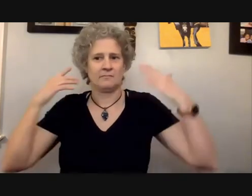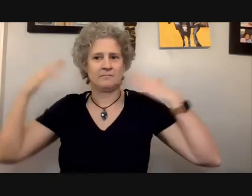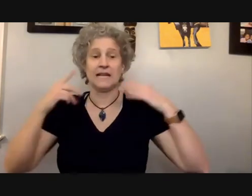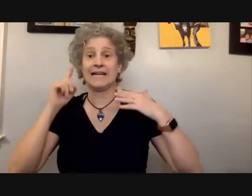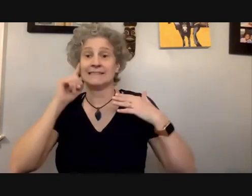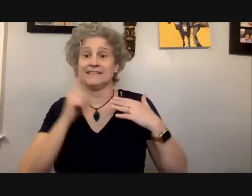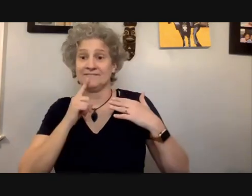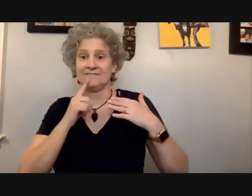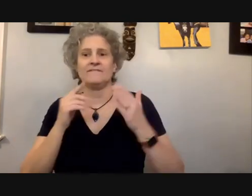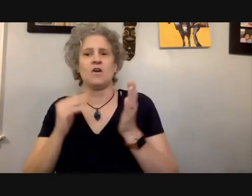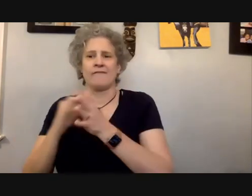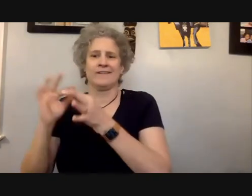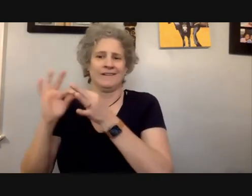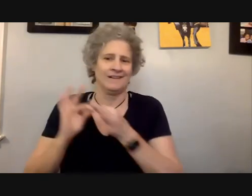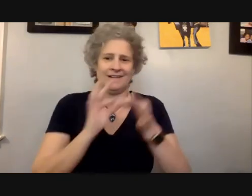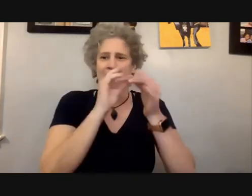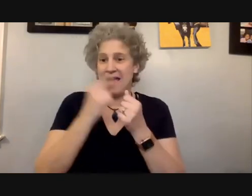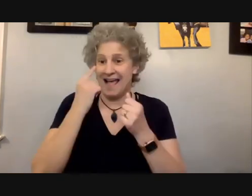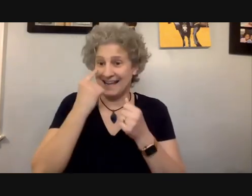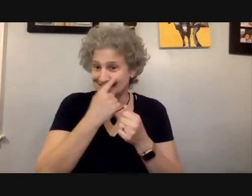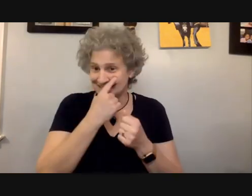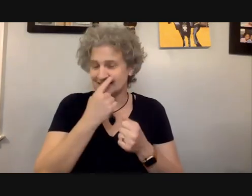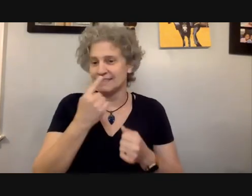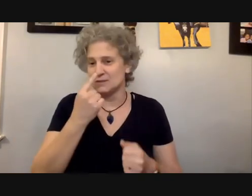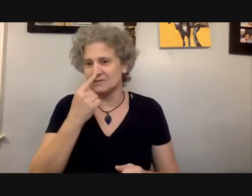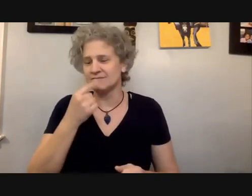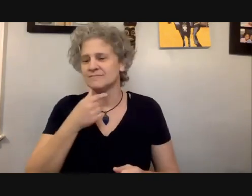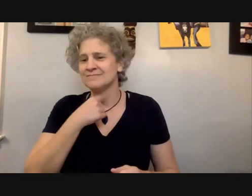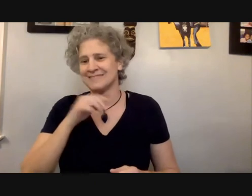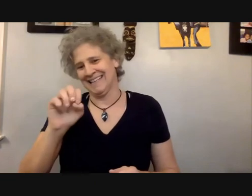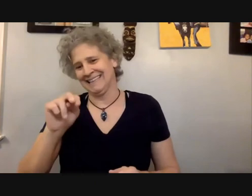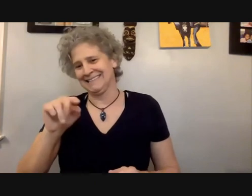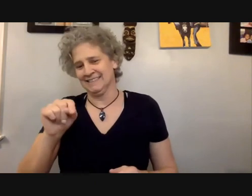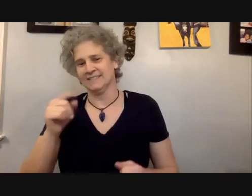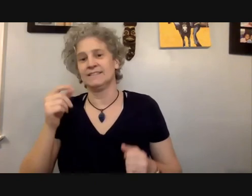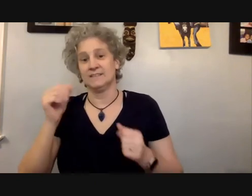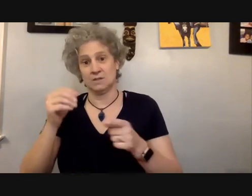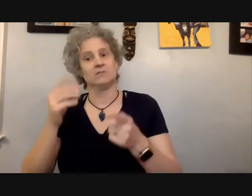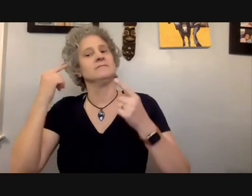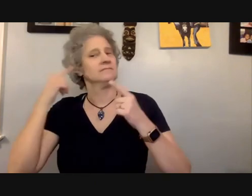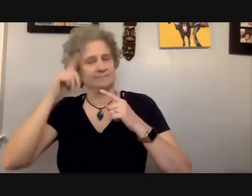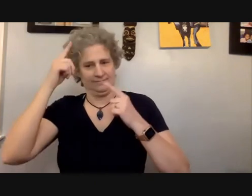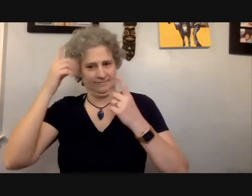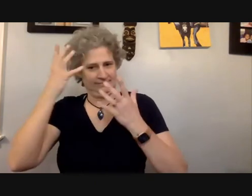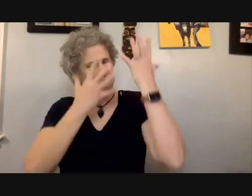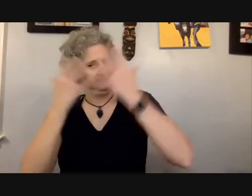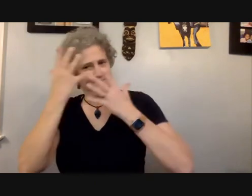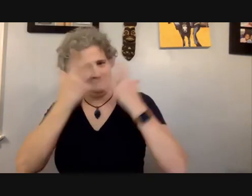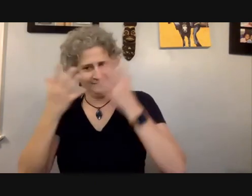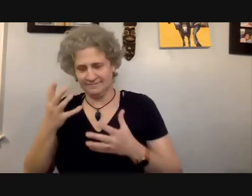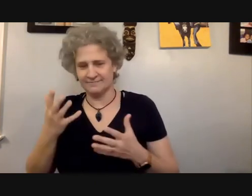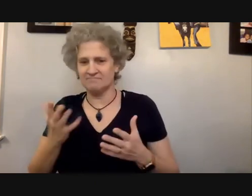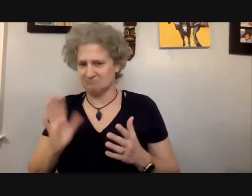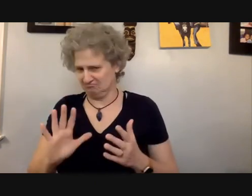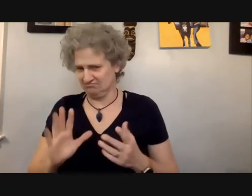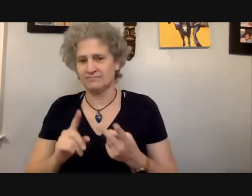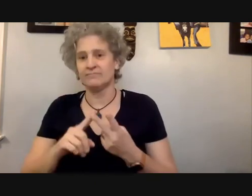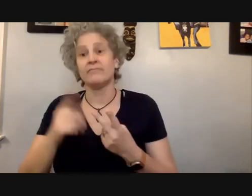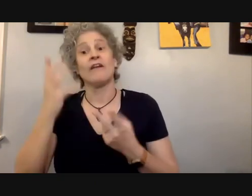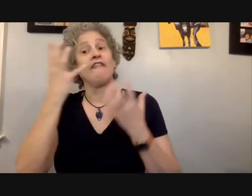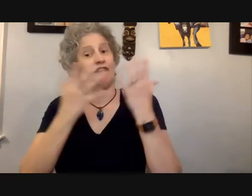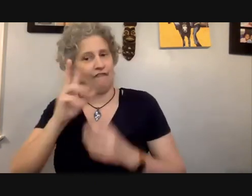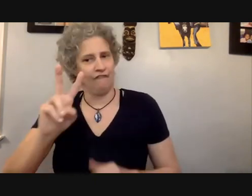times they're misdiagnosed as being drunk by police when they're pulled over and things like that. Oftentimes,